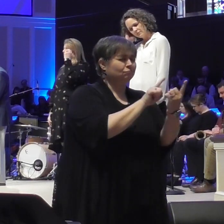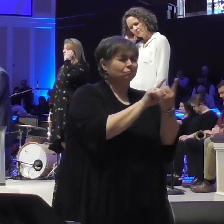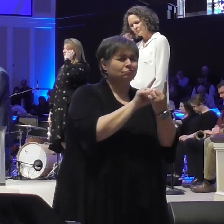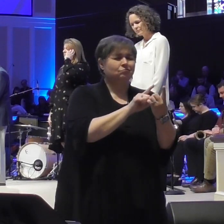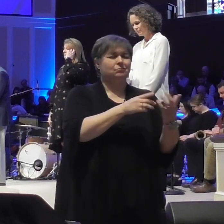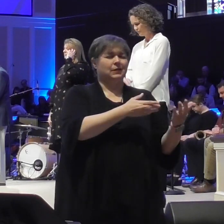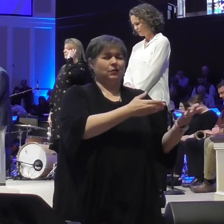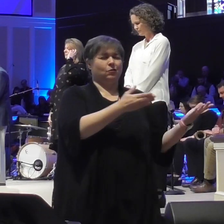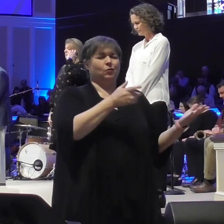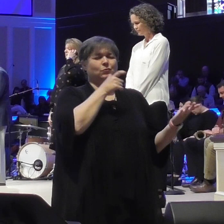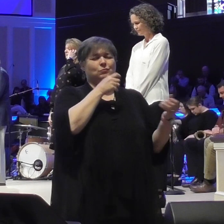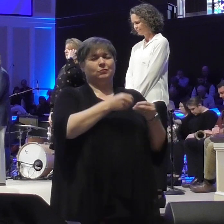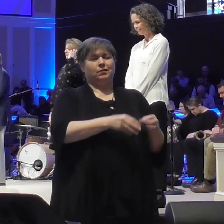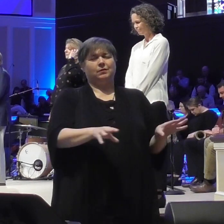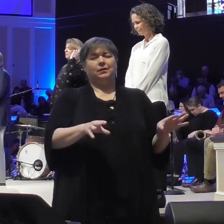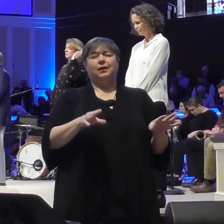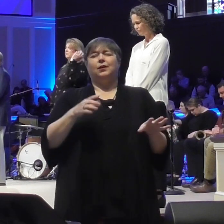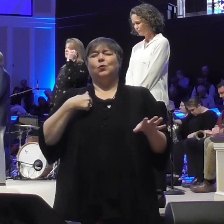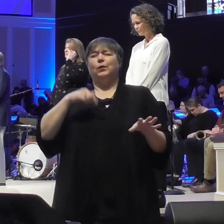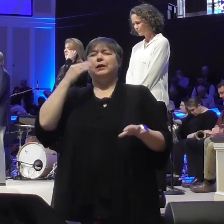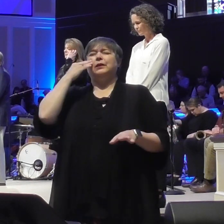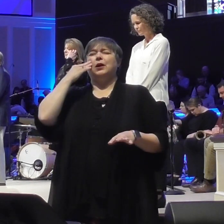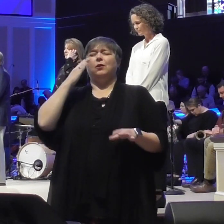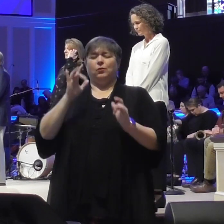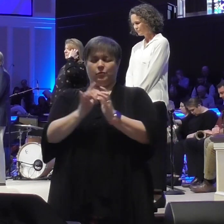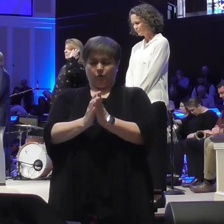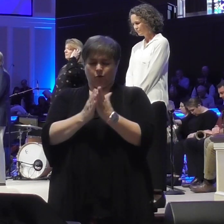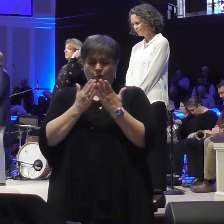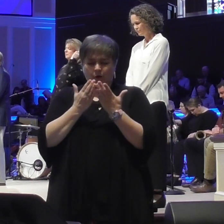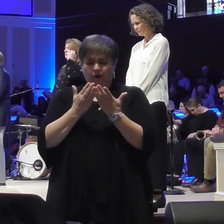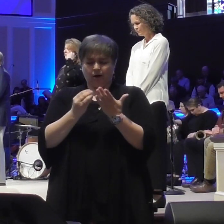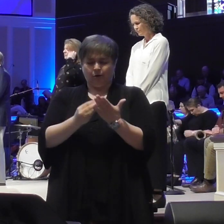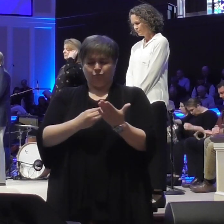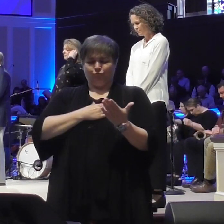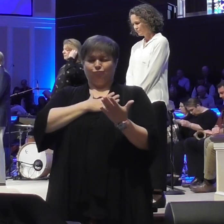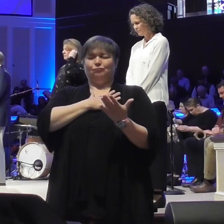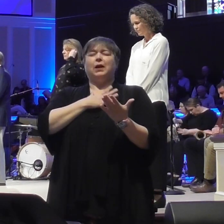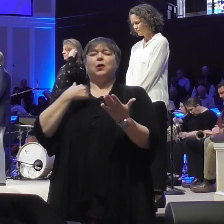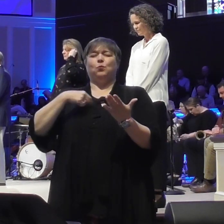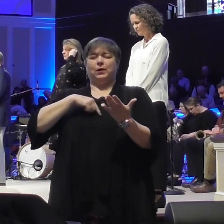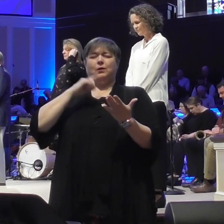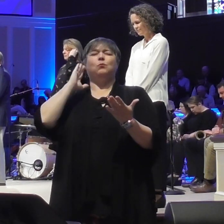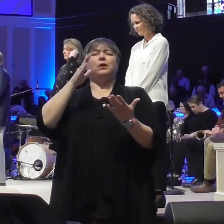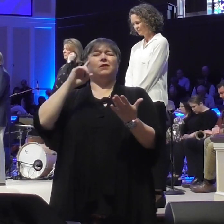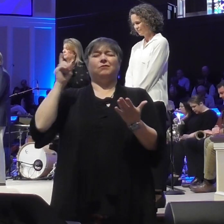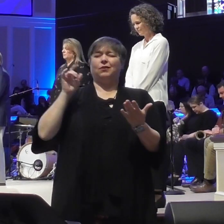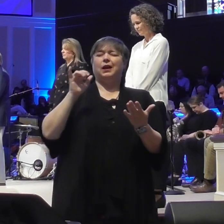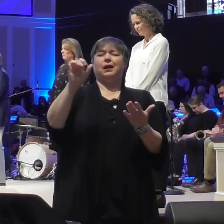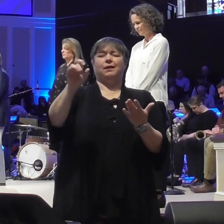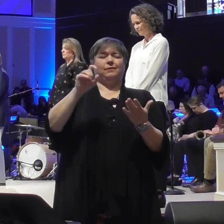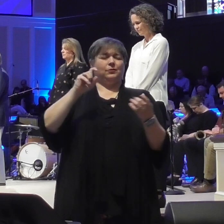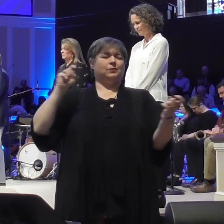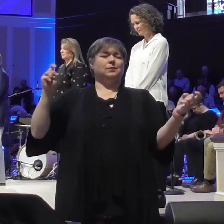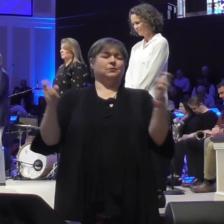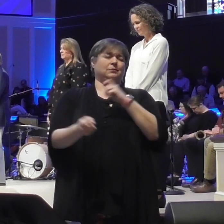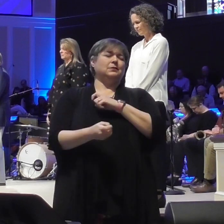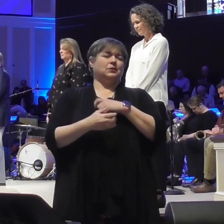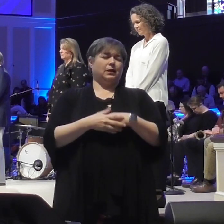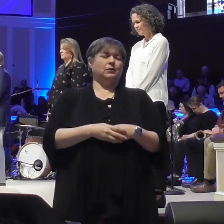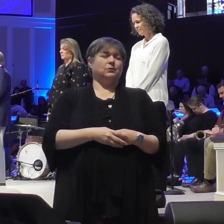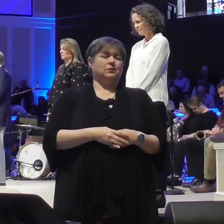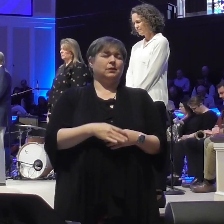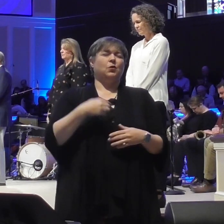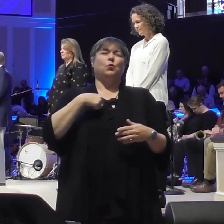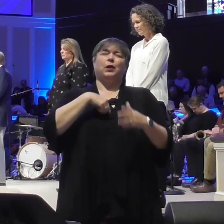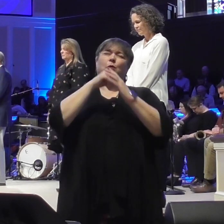your word will be opened, that we will be forever changed. Continue to grow us into your likeness as we worship you